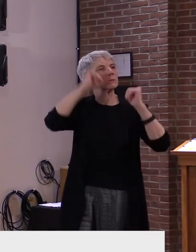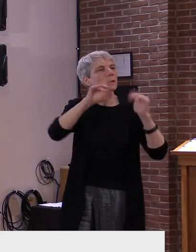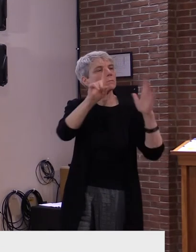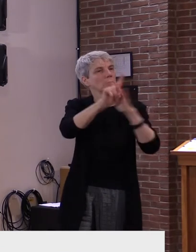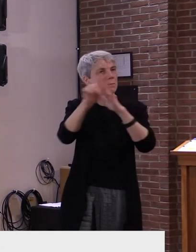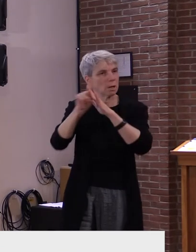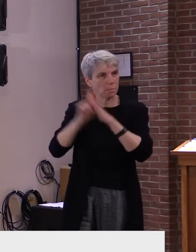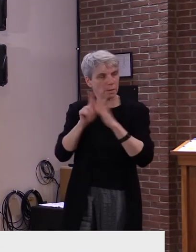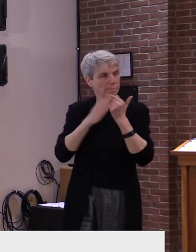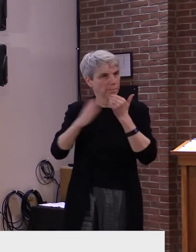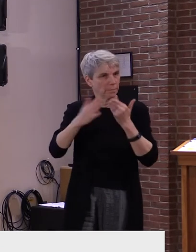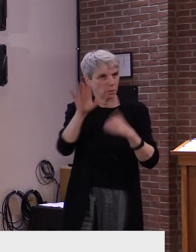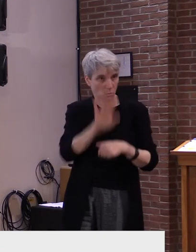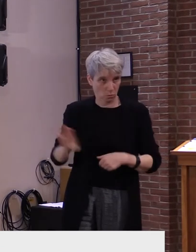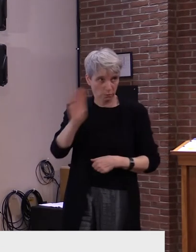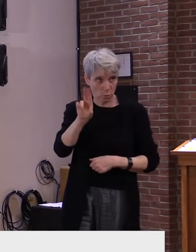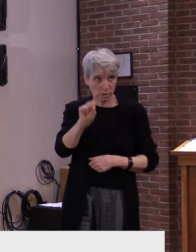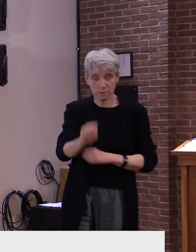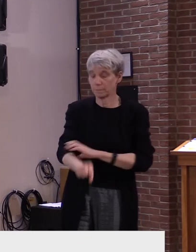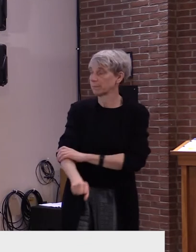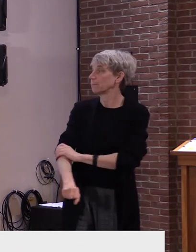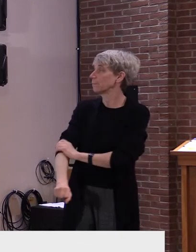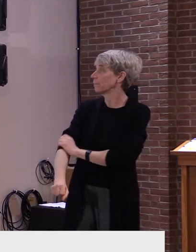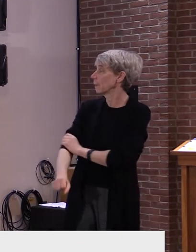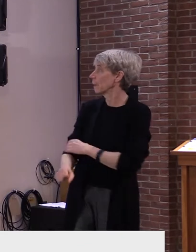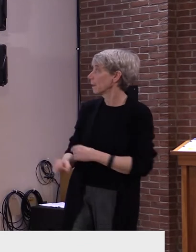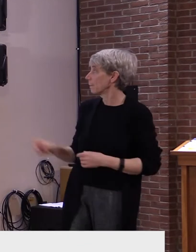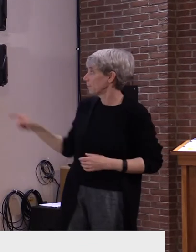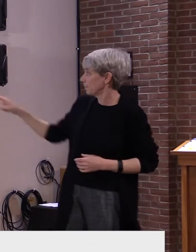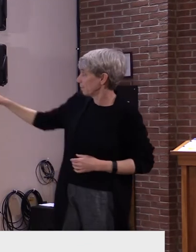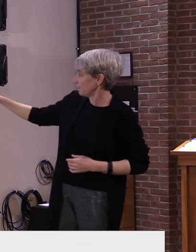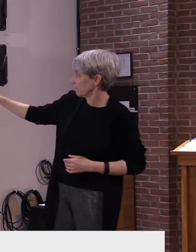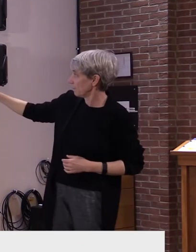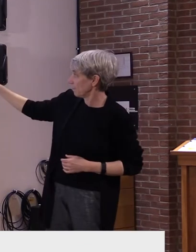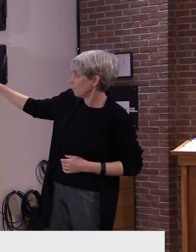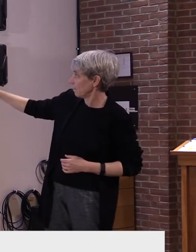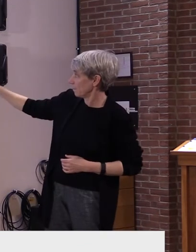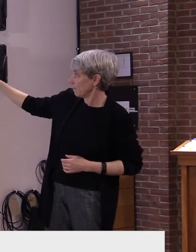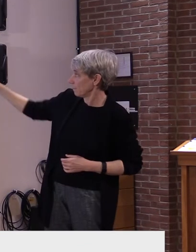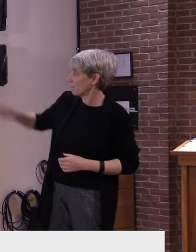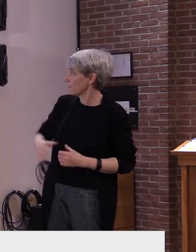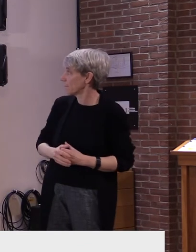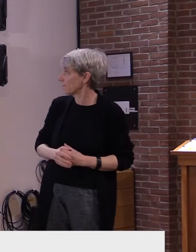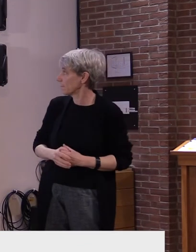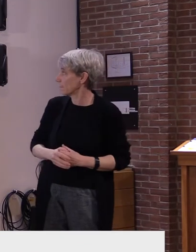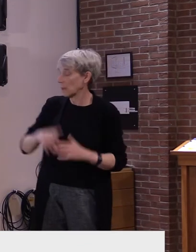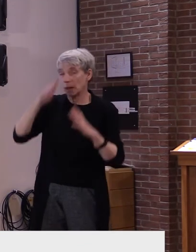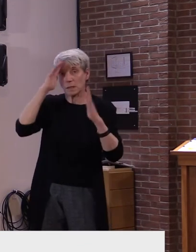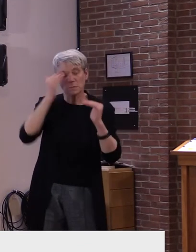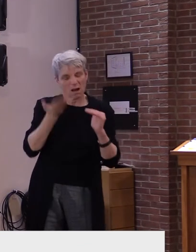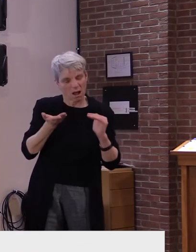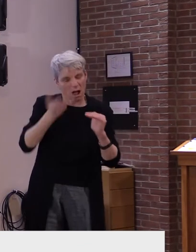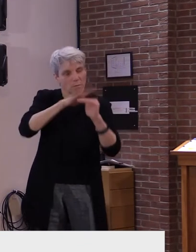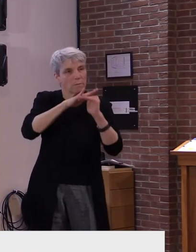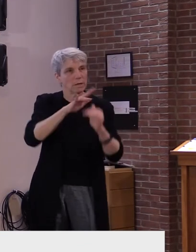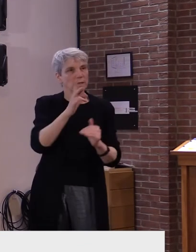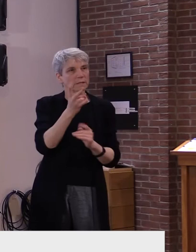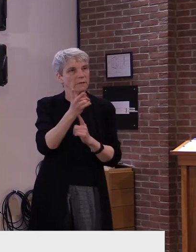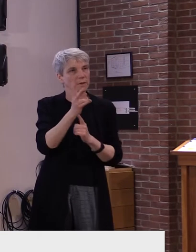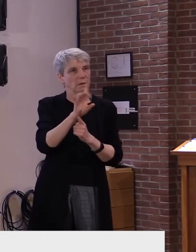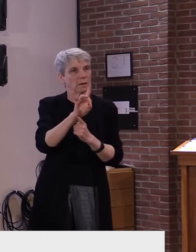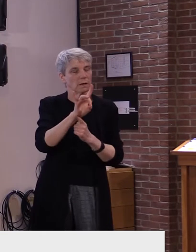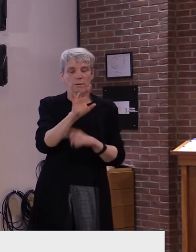expected in the united states you'll see that we anticipate a 79 increase in new